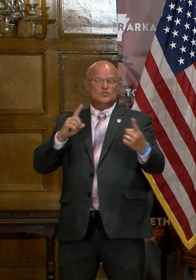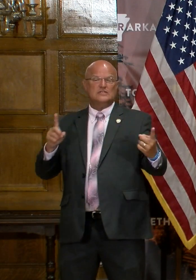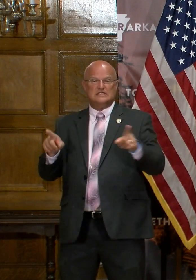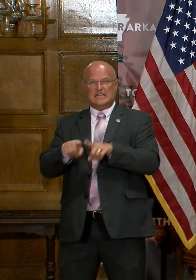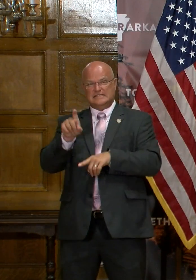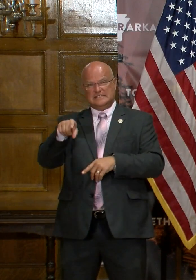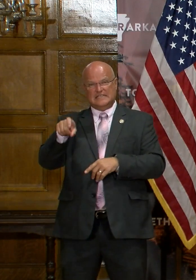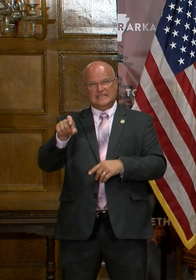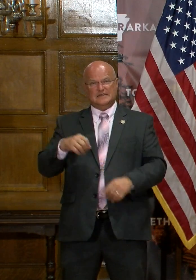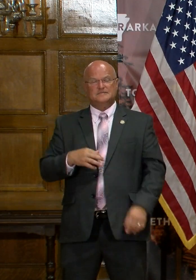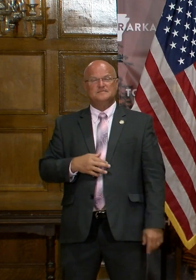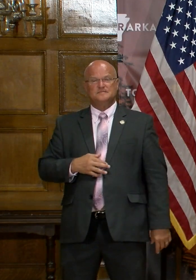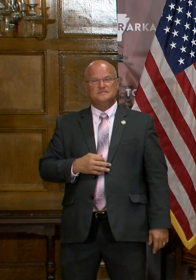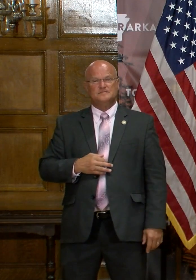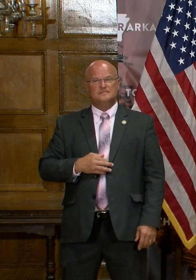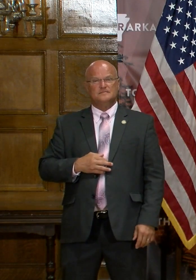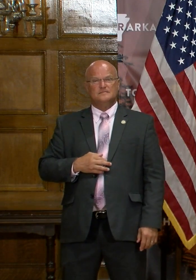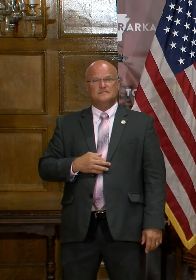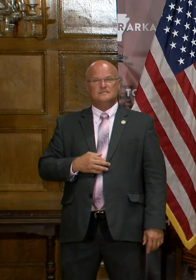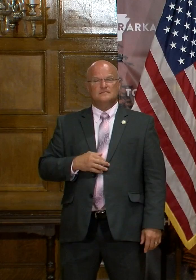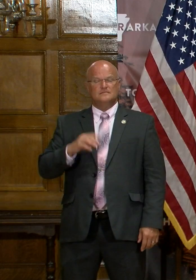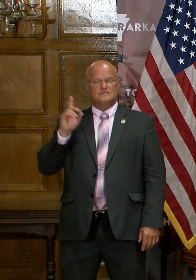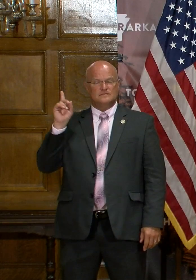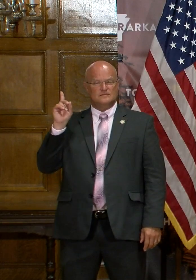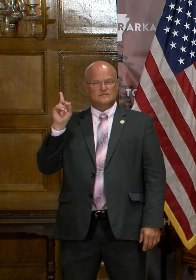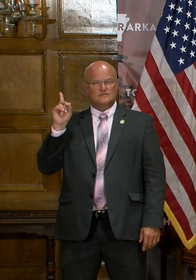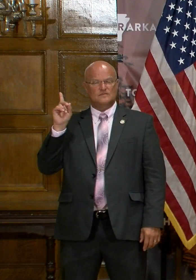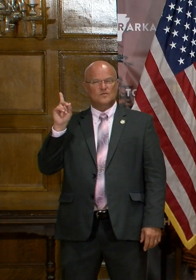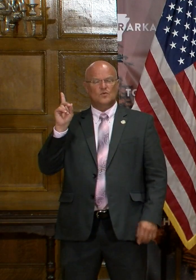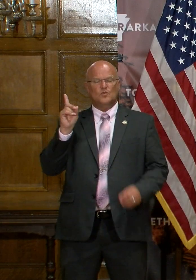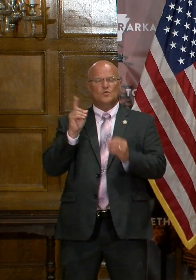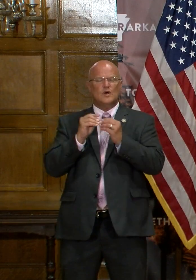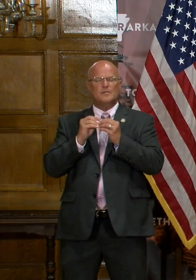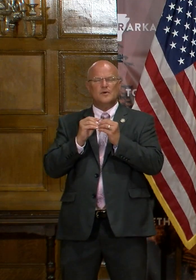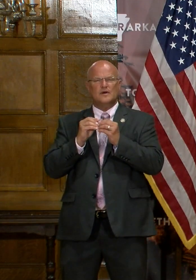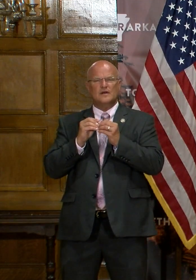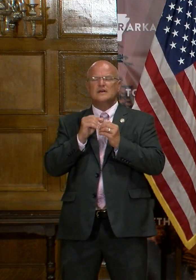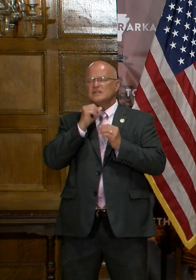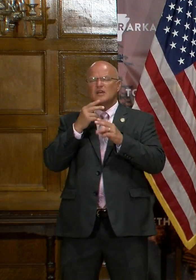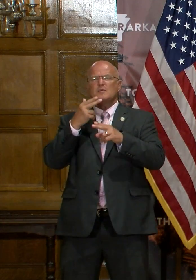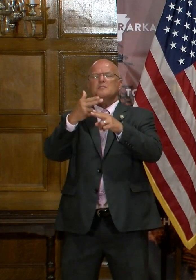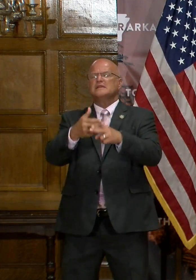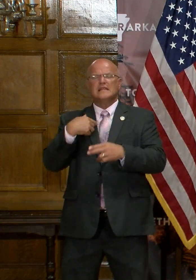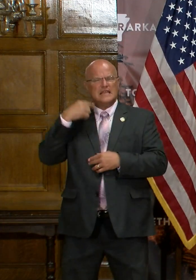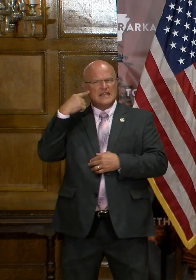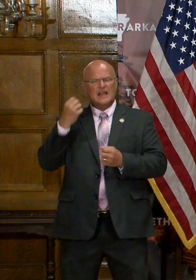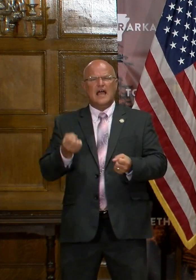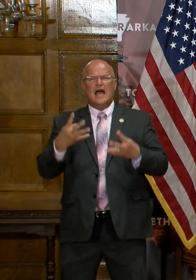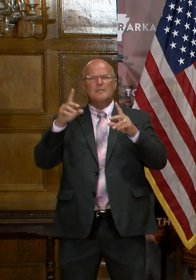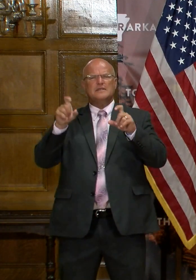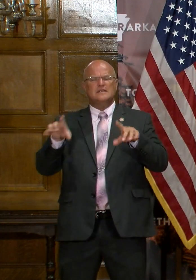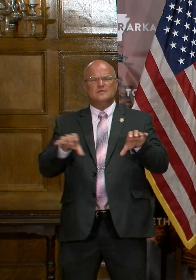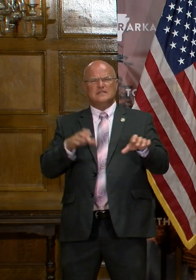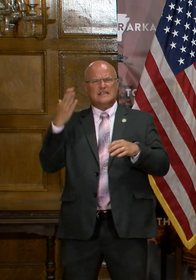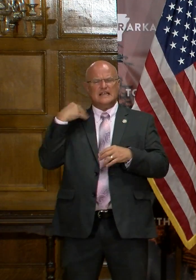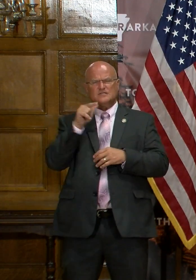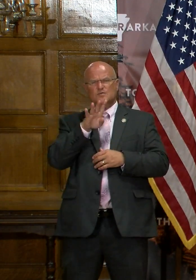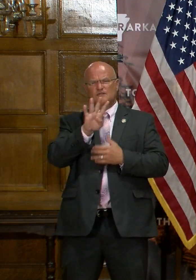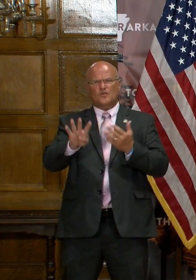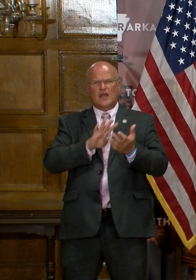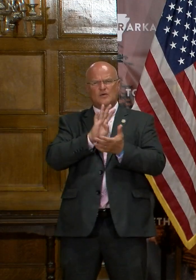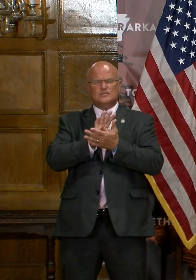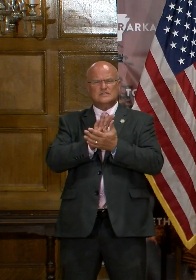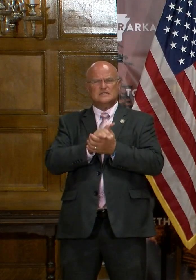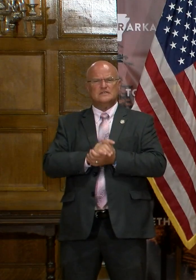as needed. Just one more question. I don't think you mentioned this, I didn't hear it, but how many tests were done in the last 24